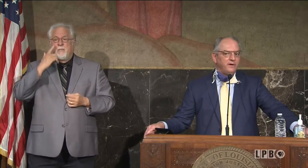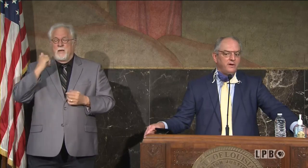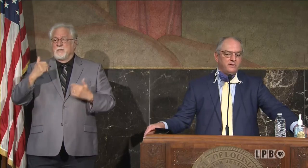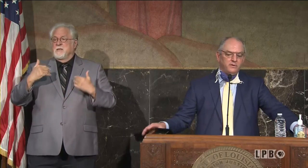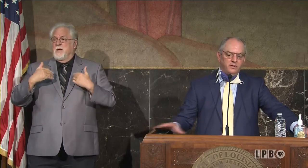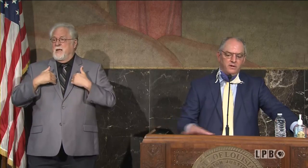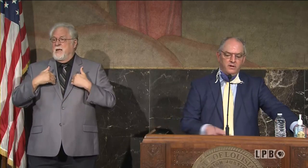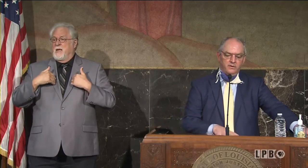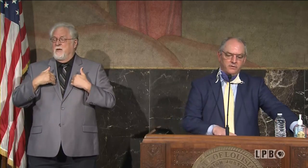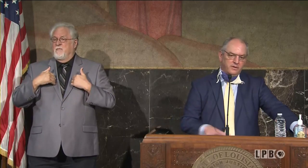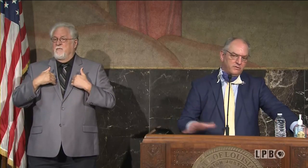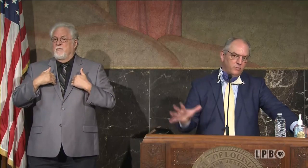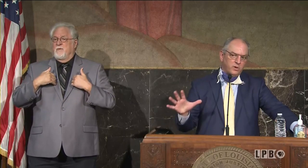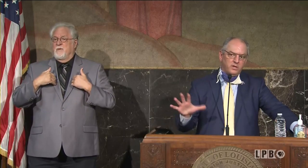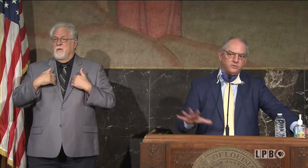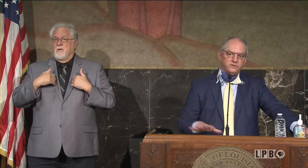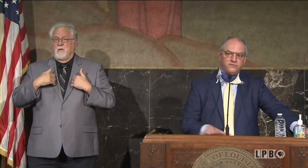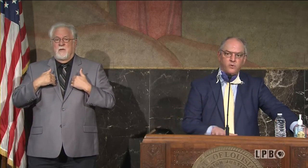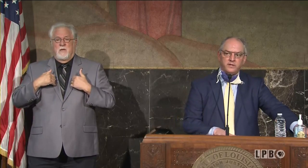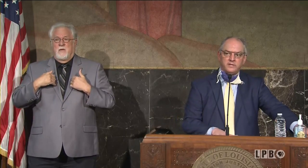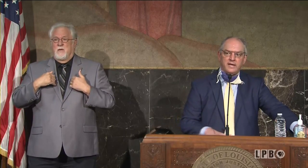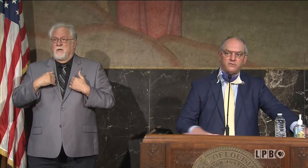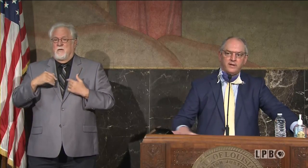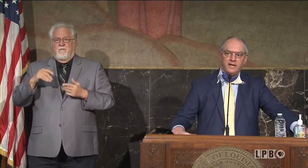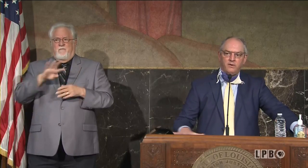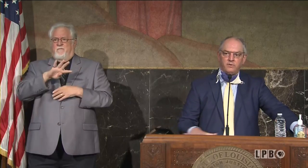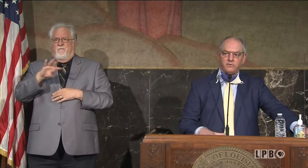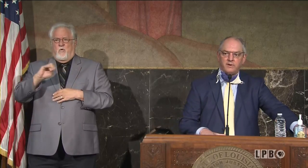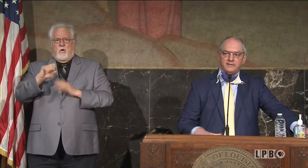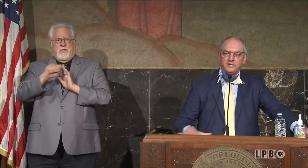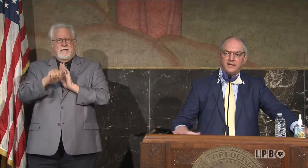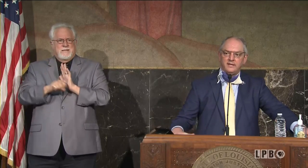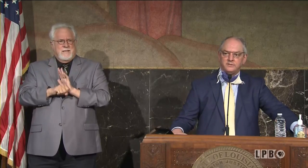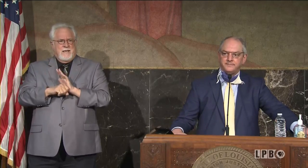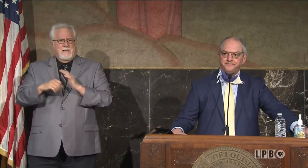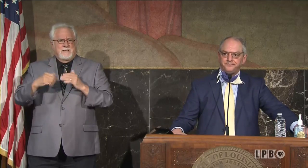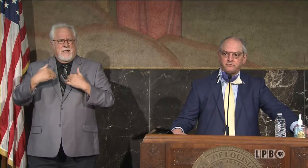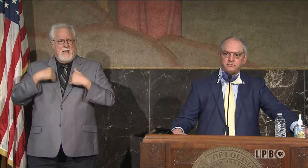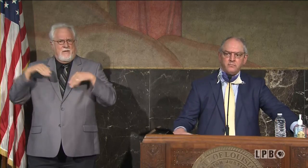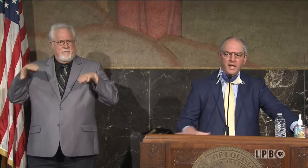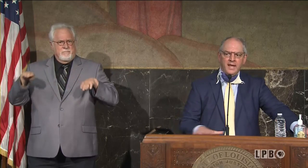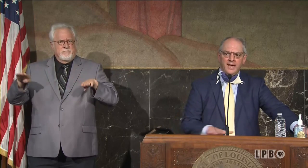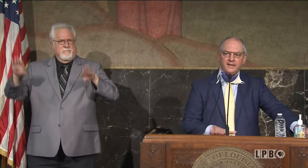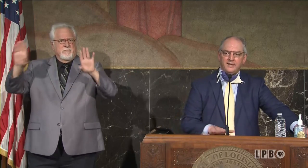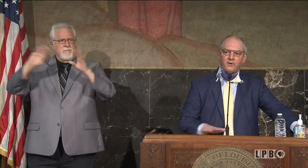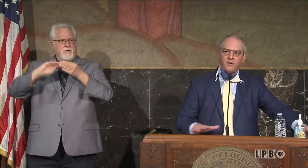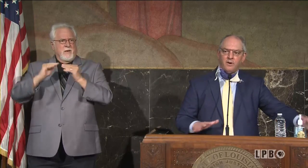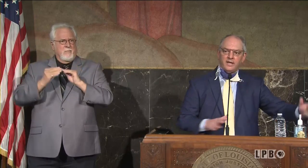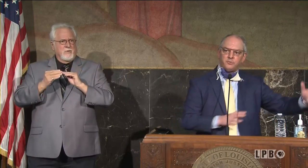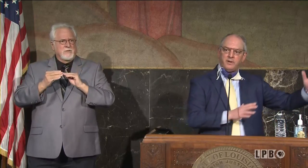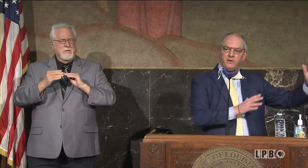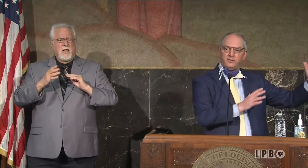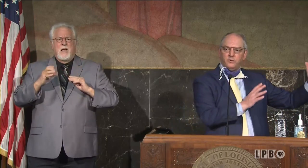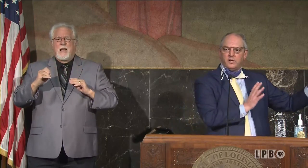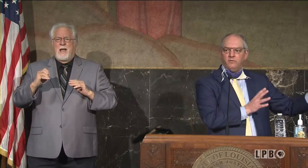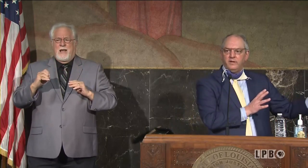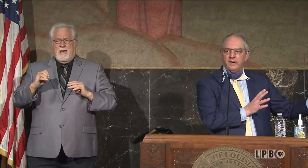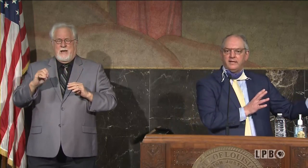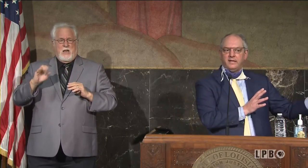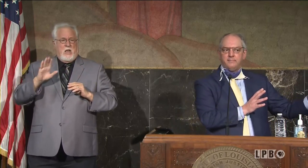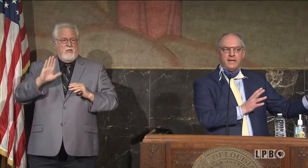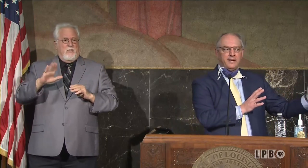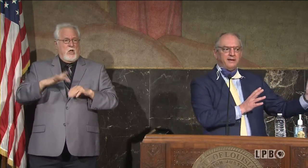have somewhere close to 40 states right now with rising cases. And their early experience